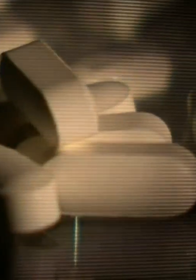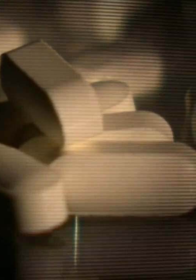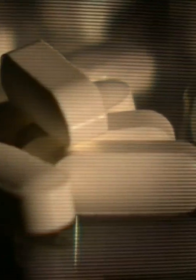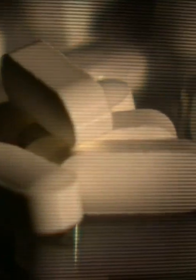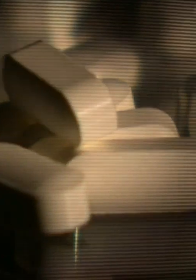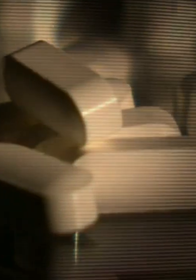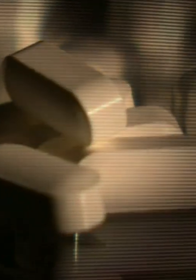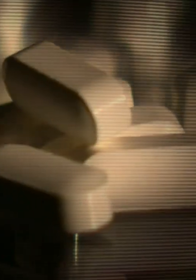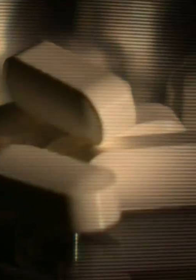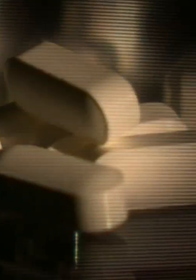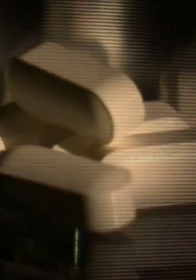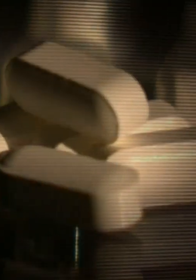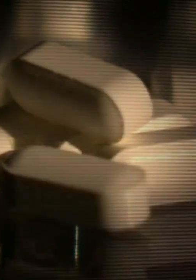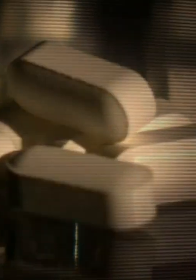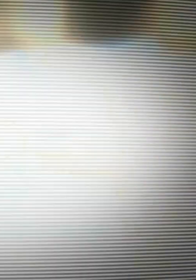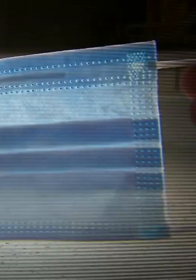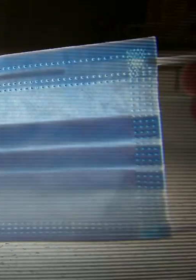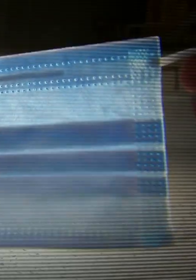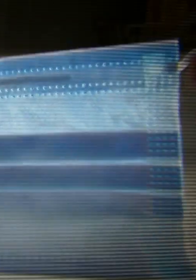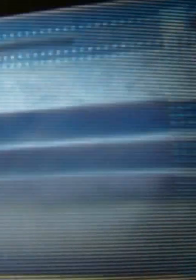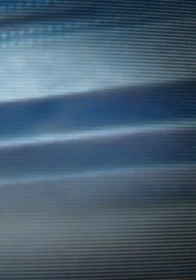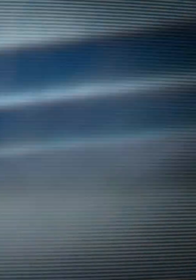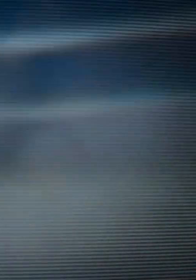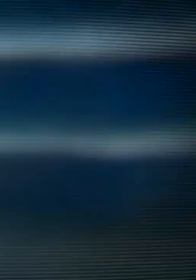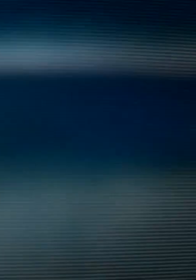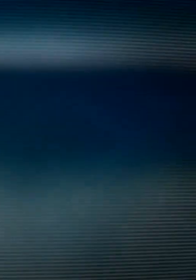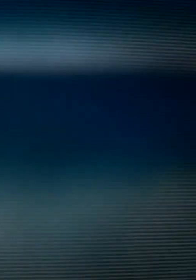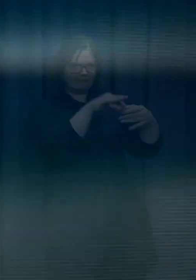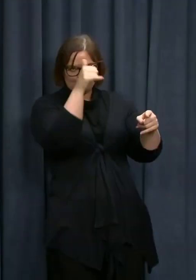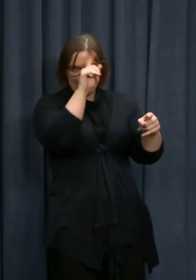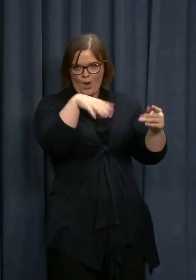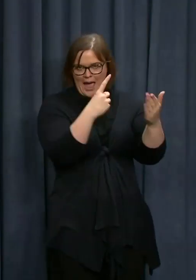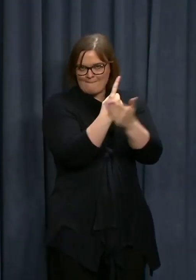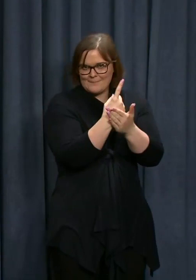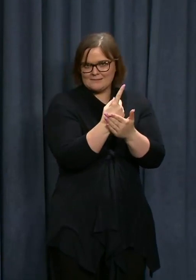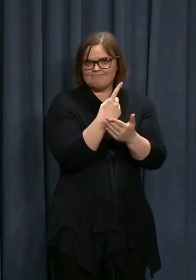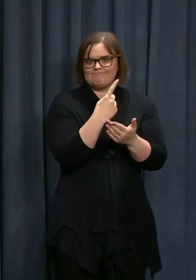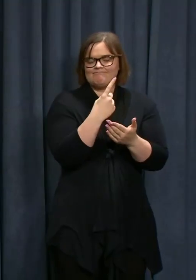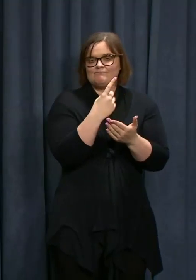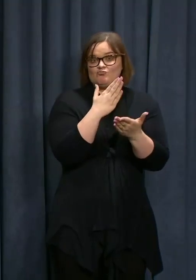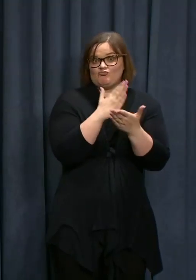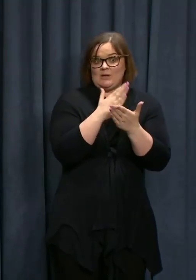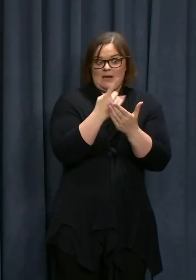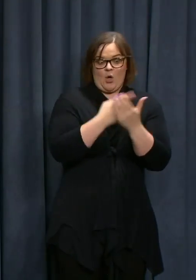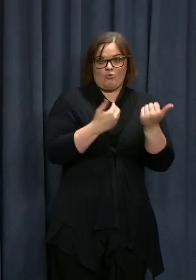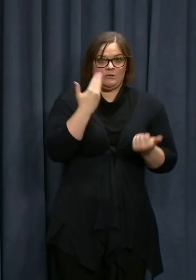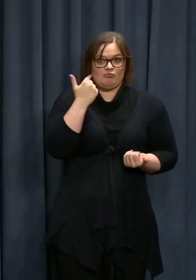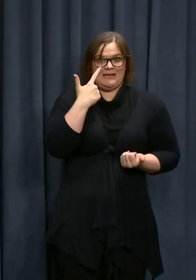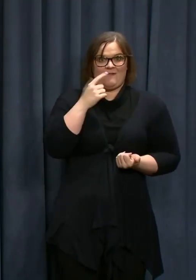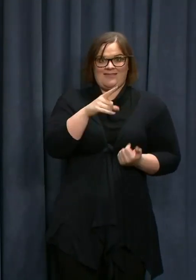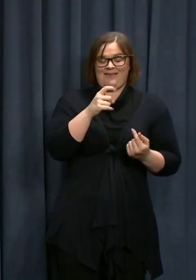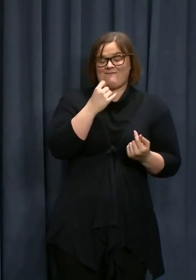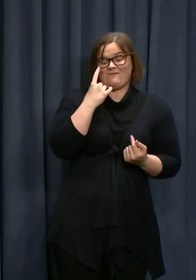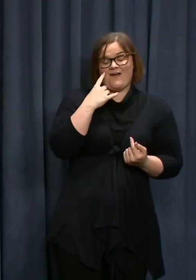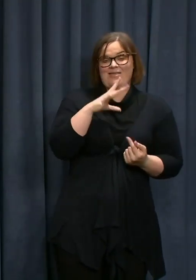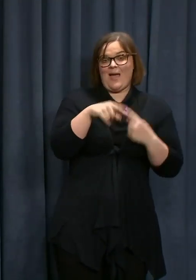protection when he went to the person's room on January 24. We haven't had the opportunity since getting that information because it's